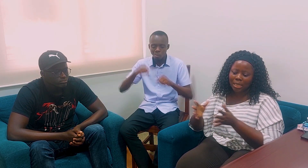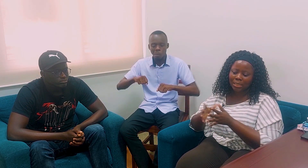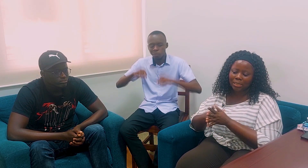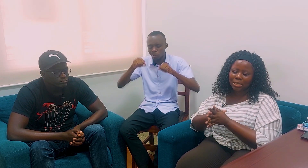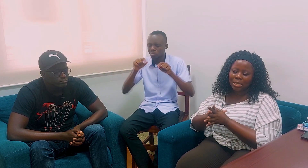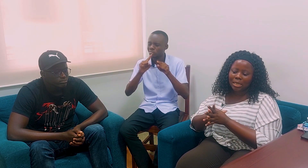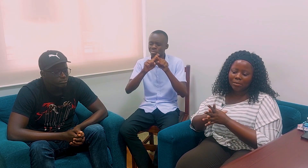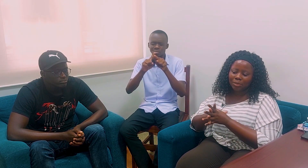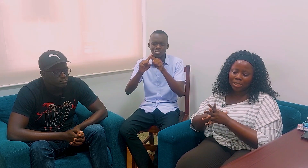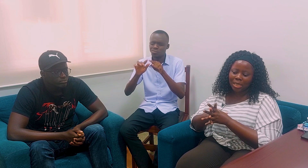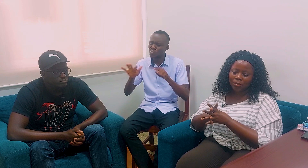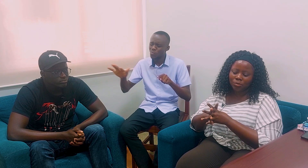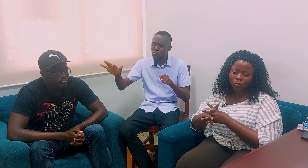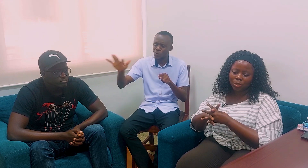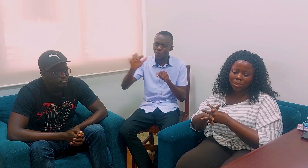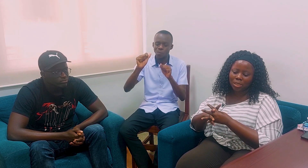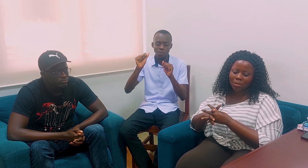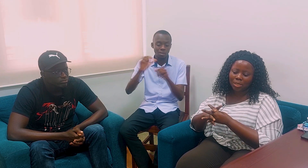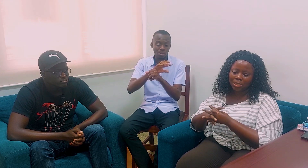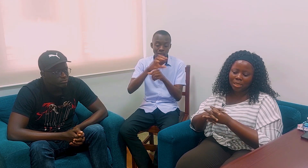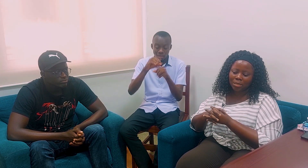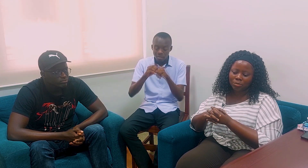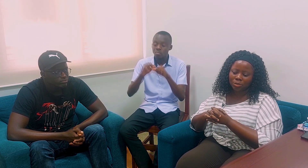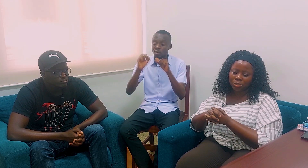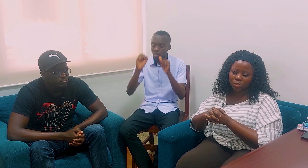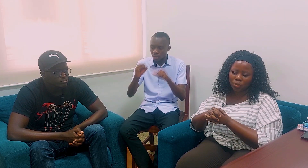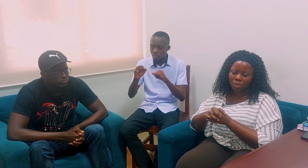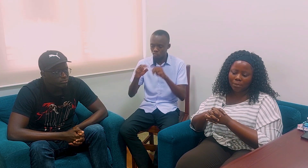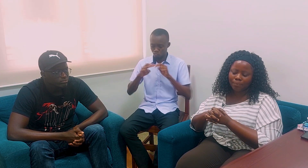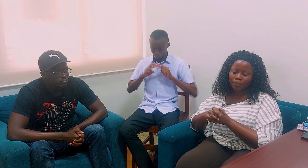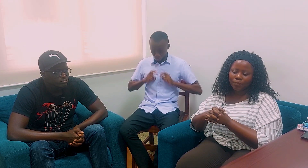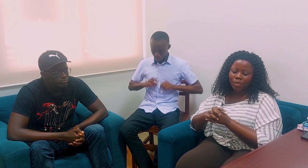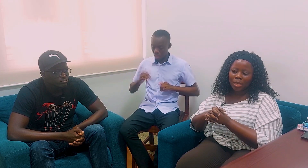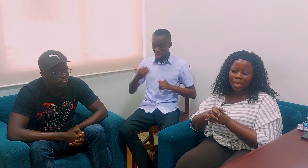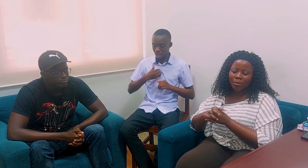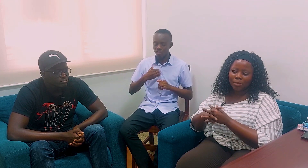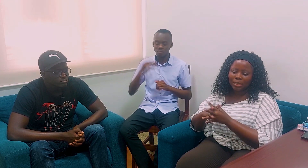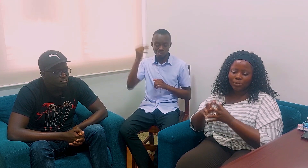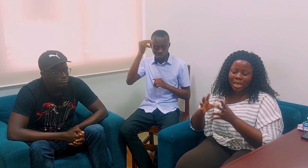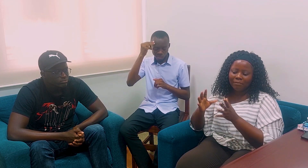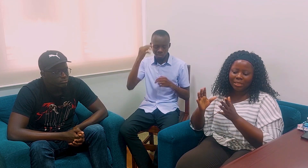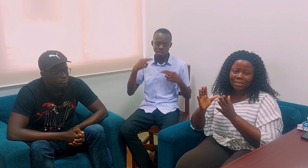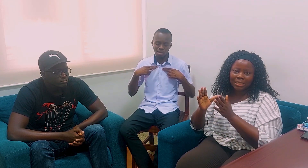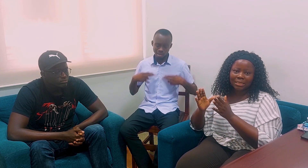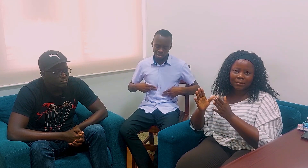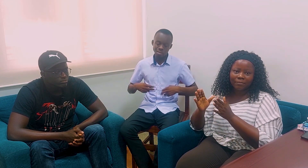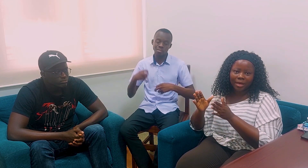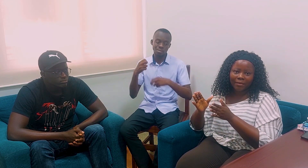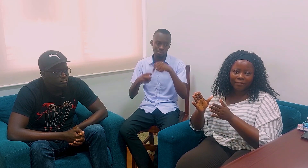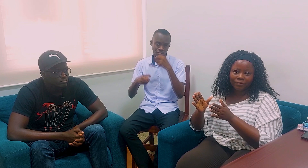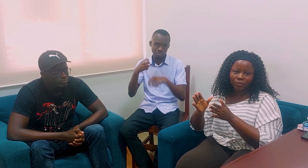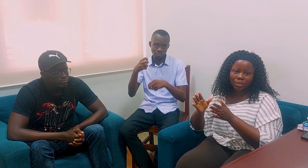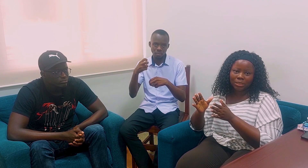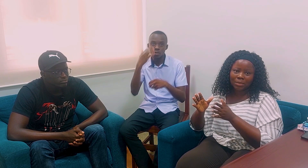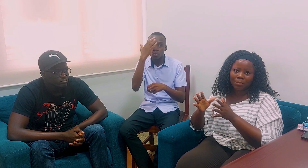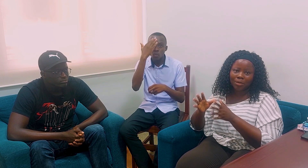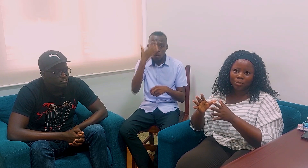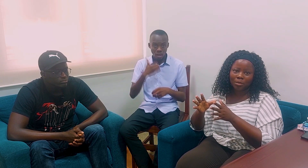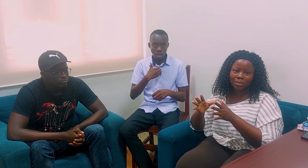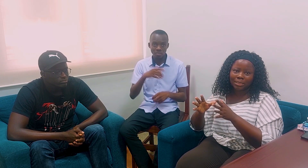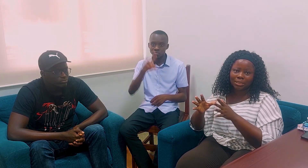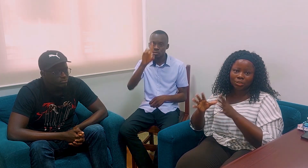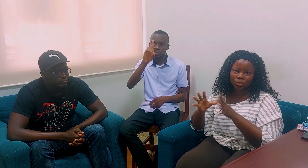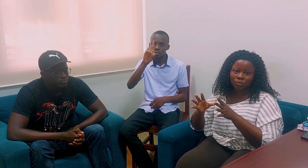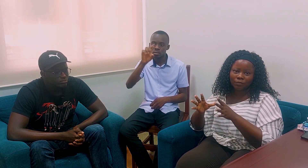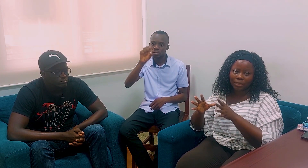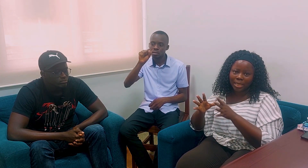everyone can be diagnosed with a mental health disorder. We have the DSM-5, which is a